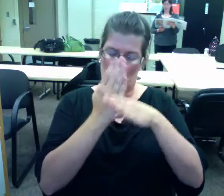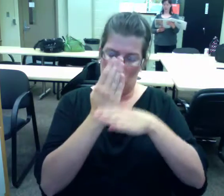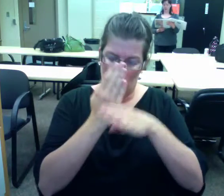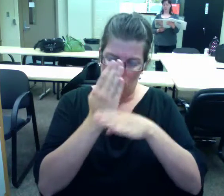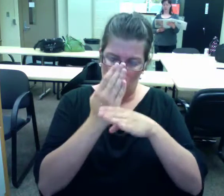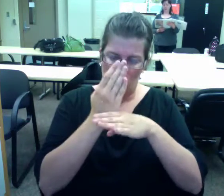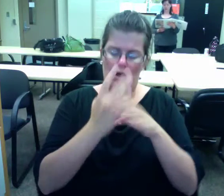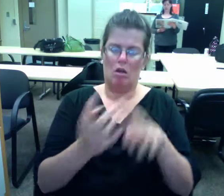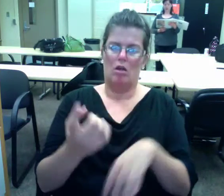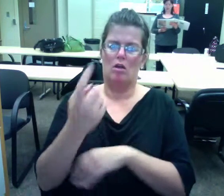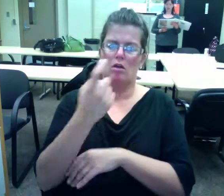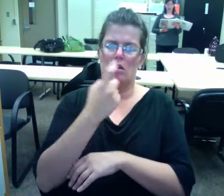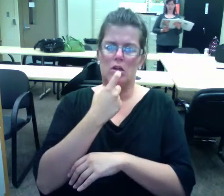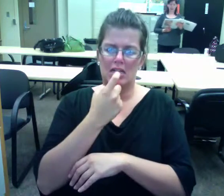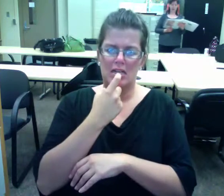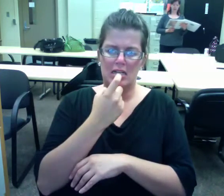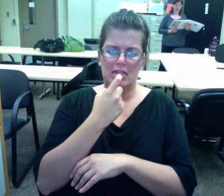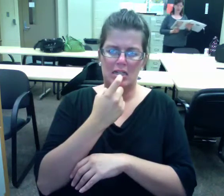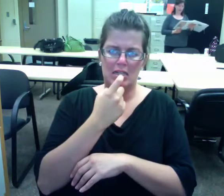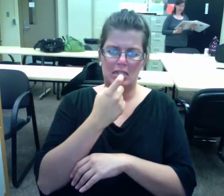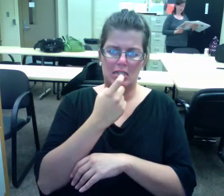cement he will need.